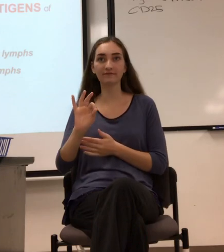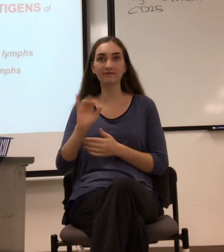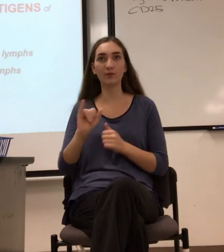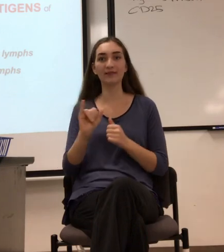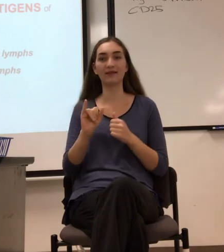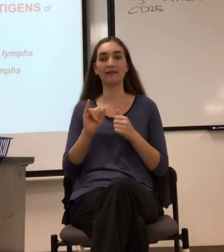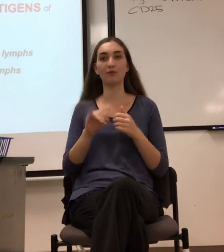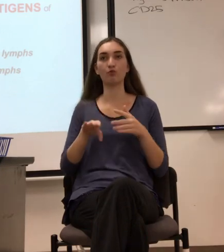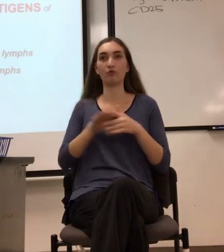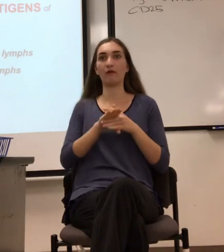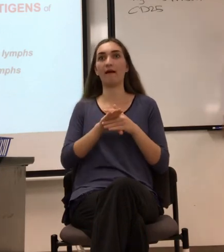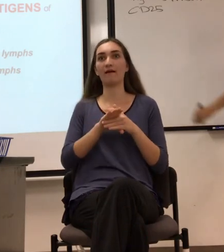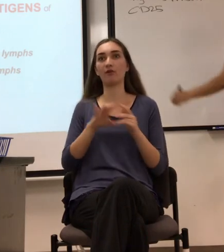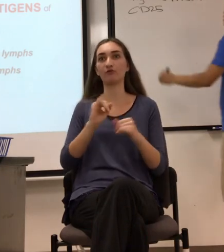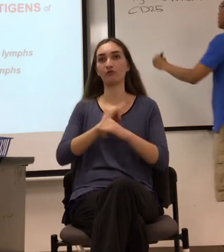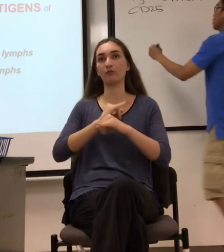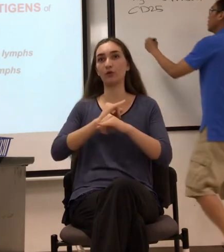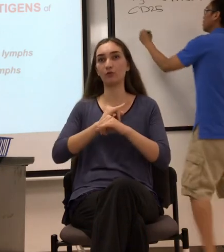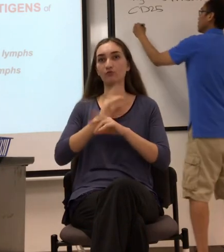you get sick.